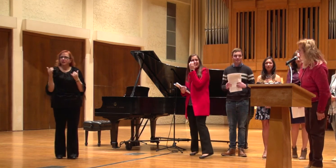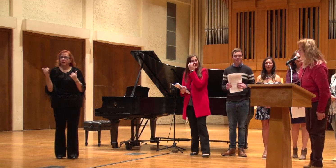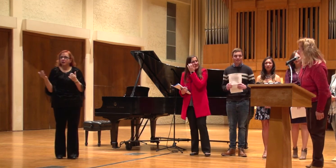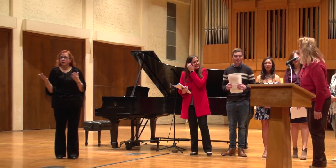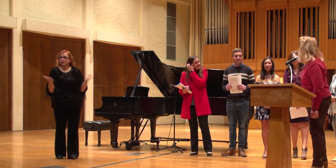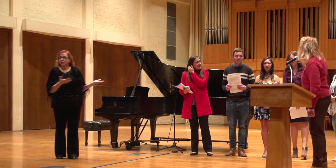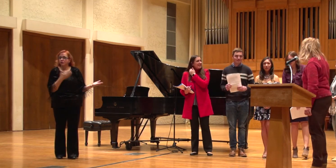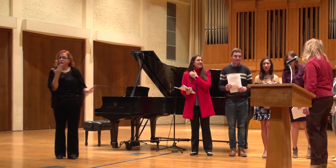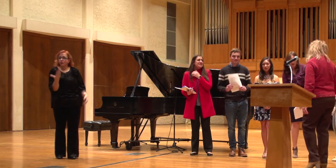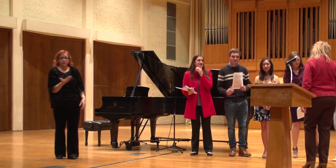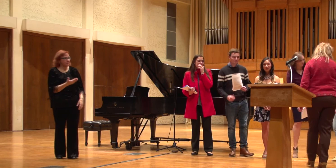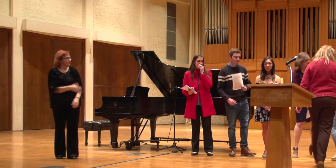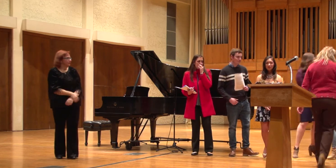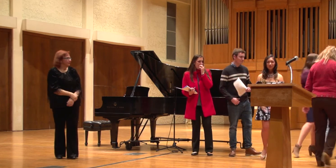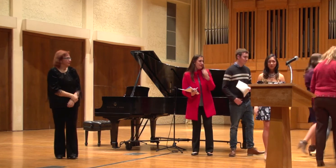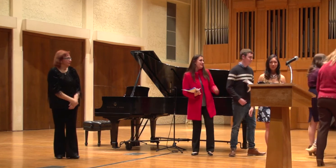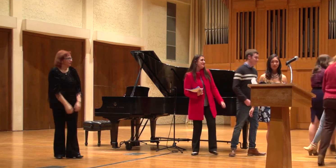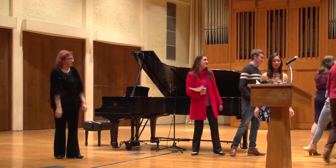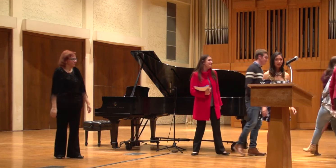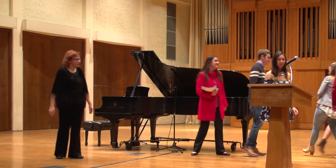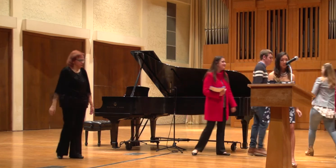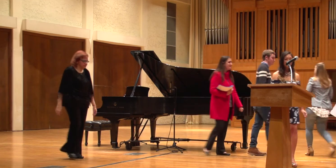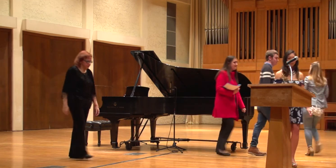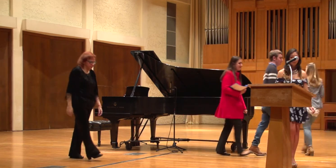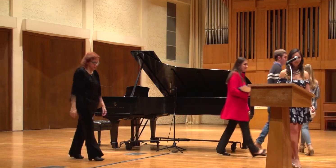Back over to your